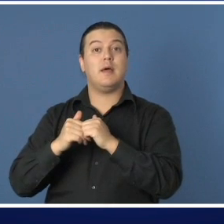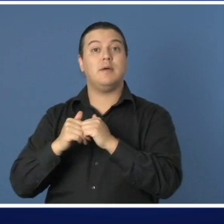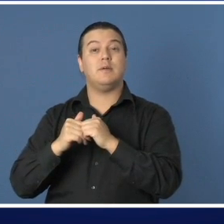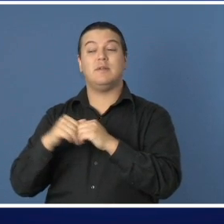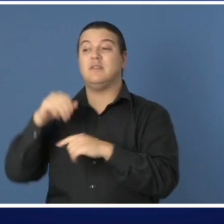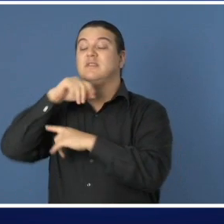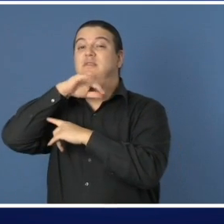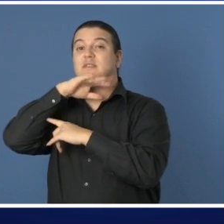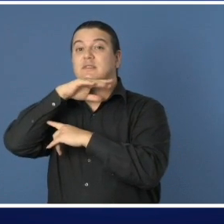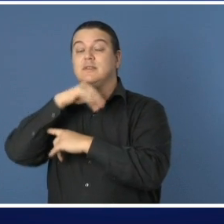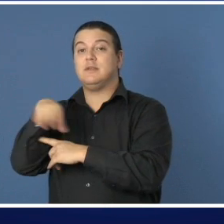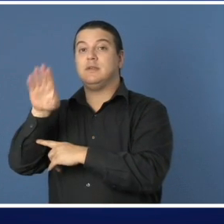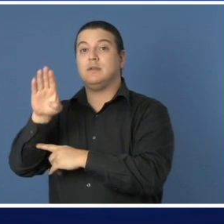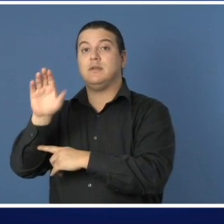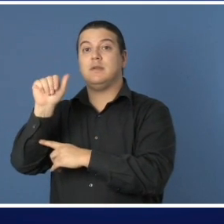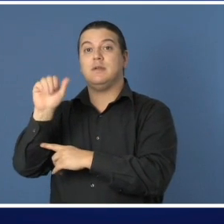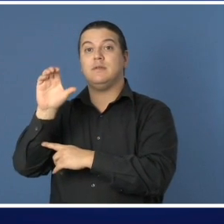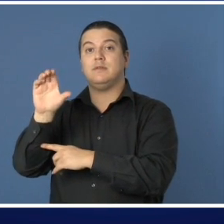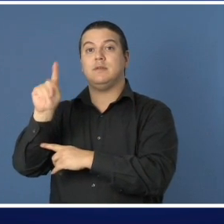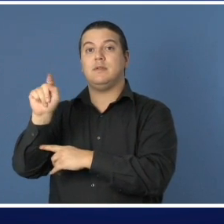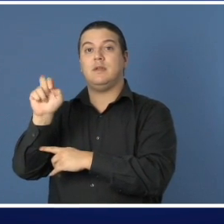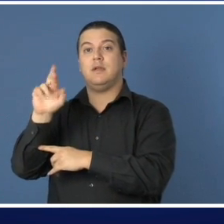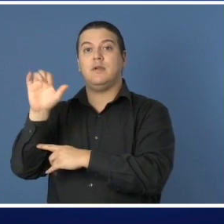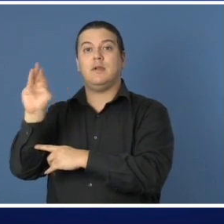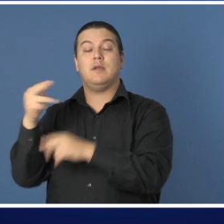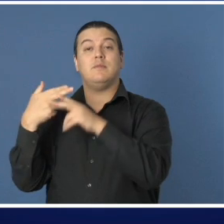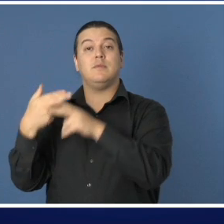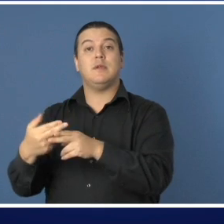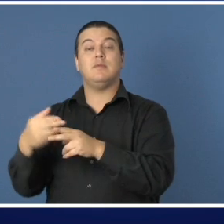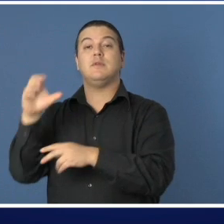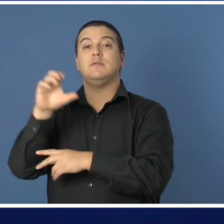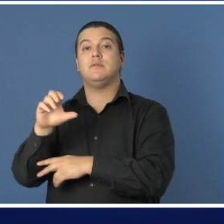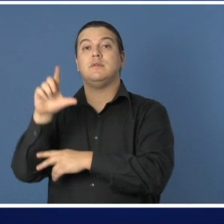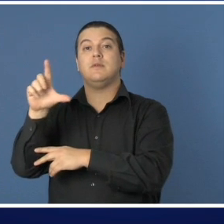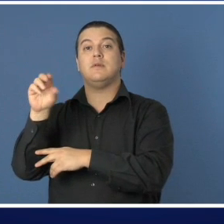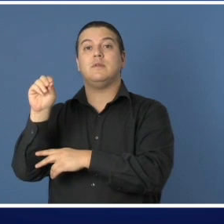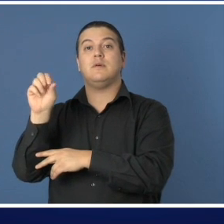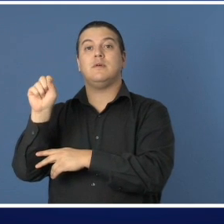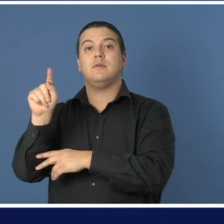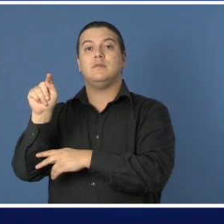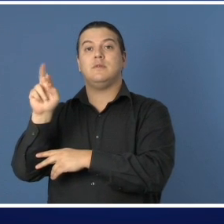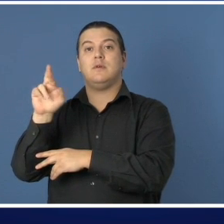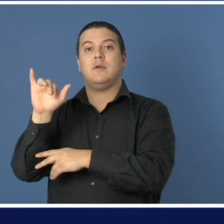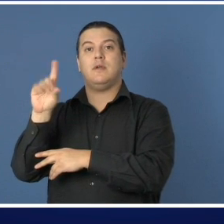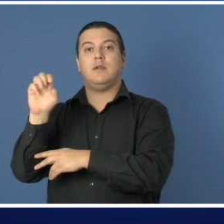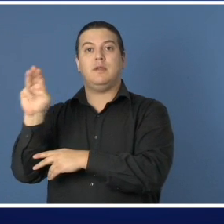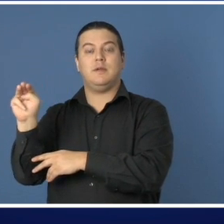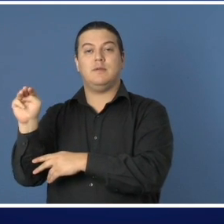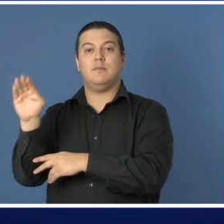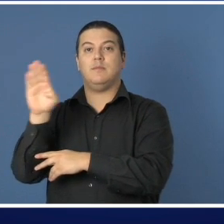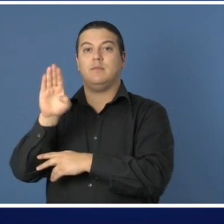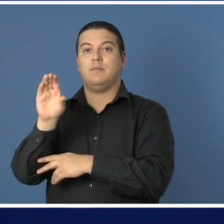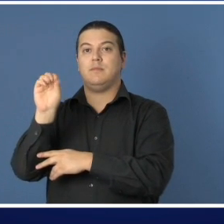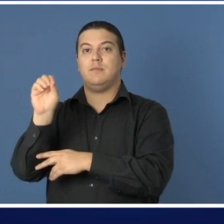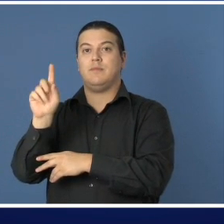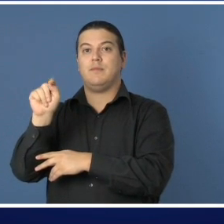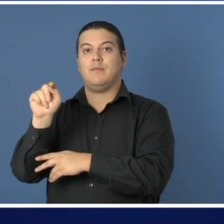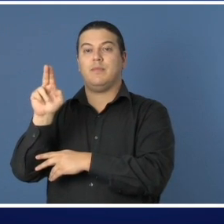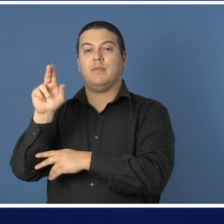a nerve toxin that is produced by the bacterium Clostridium botulinum.